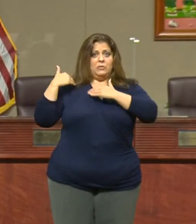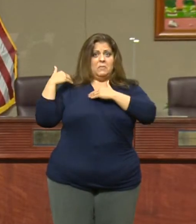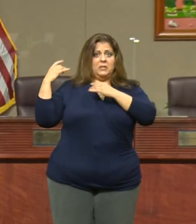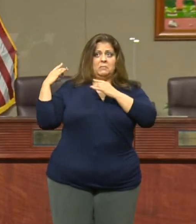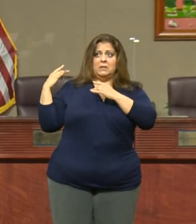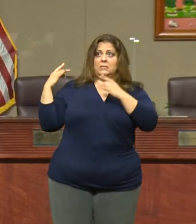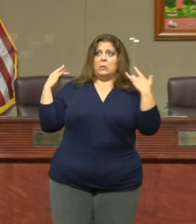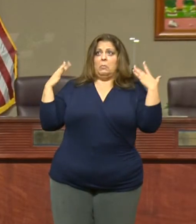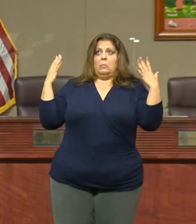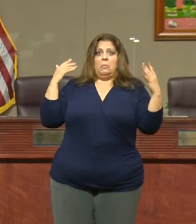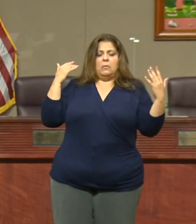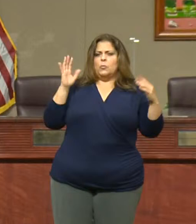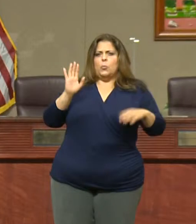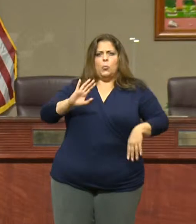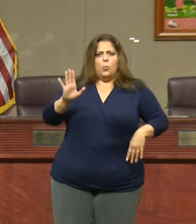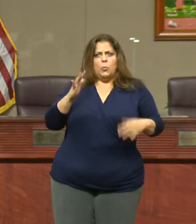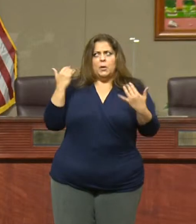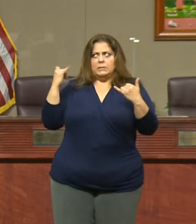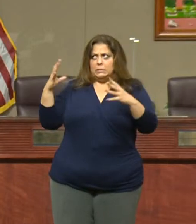are shifting from a community